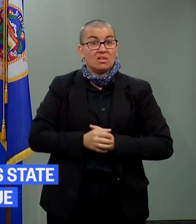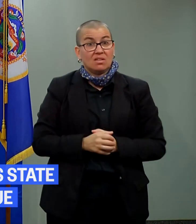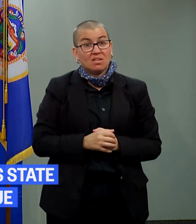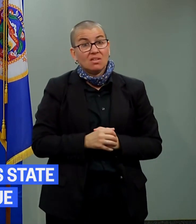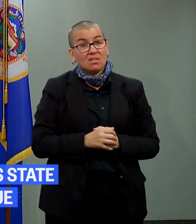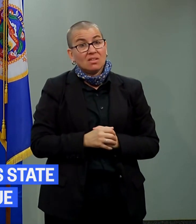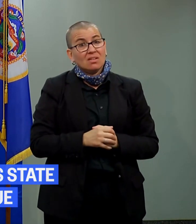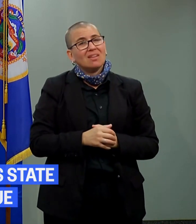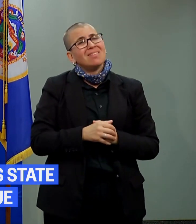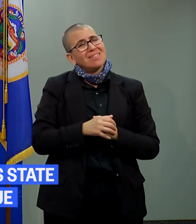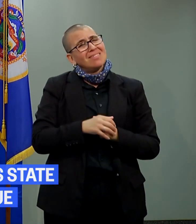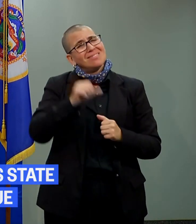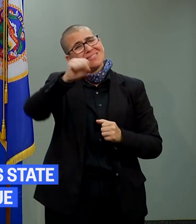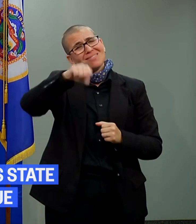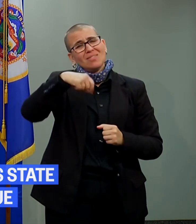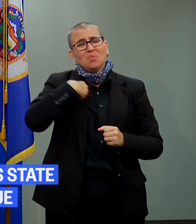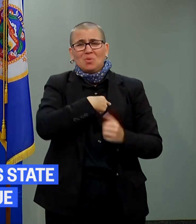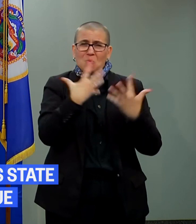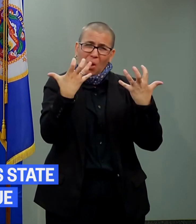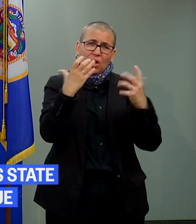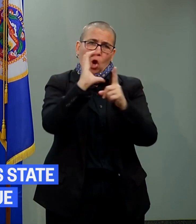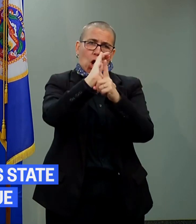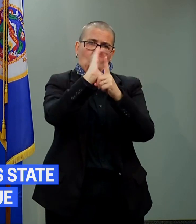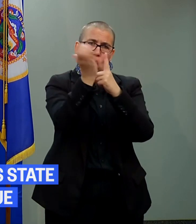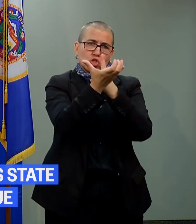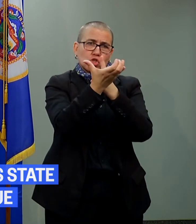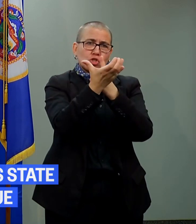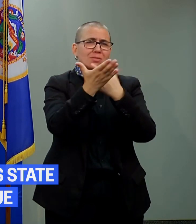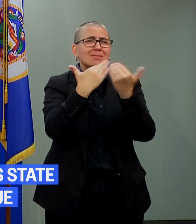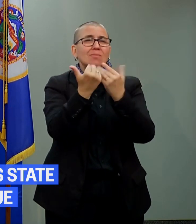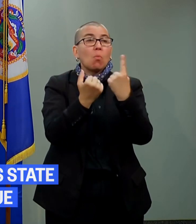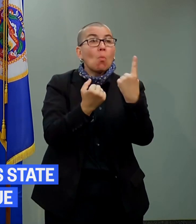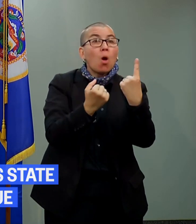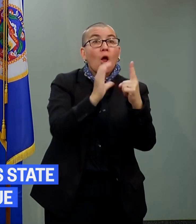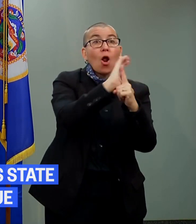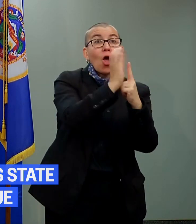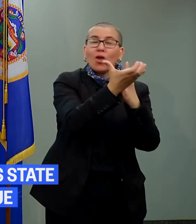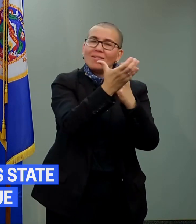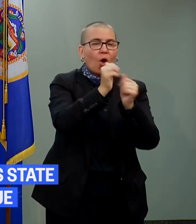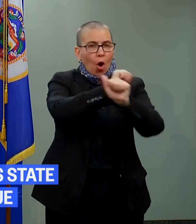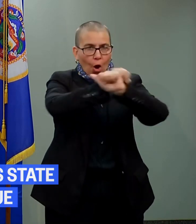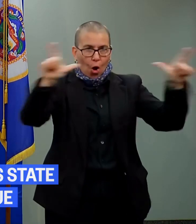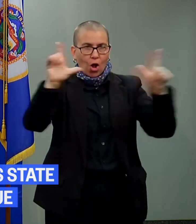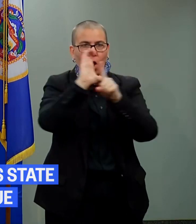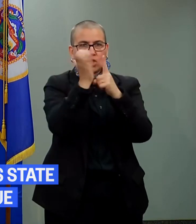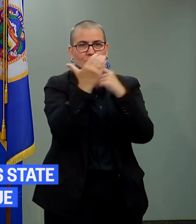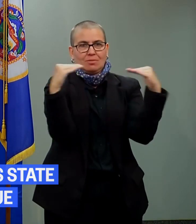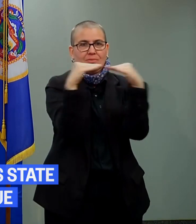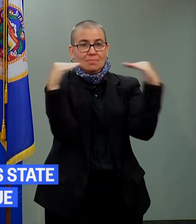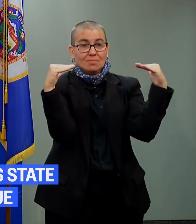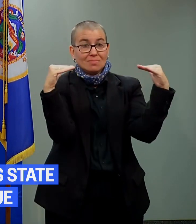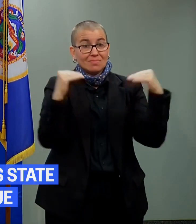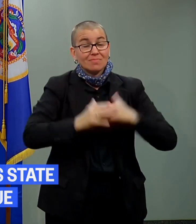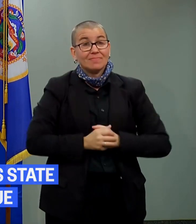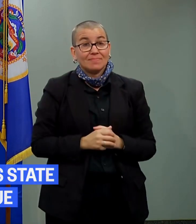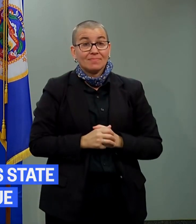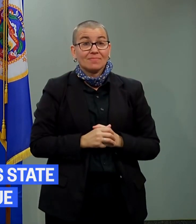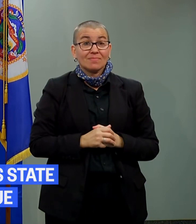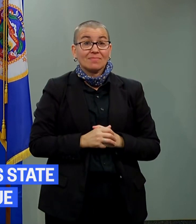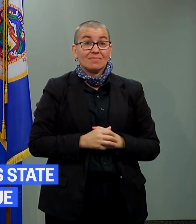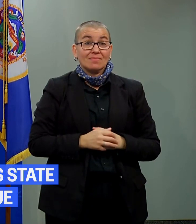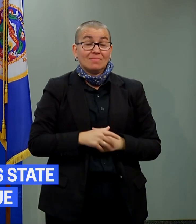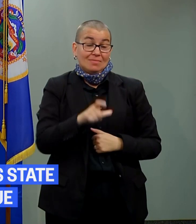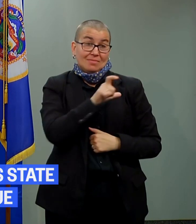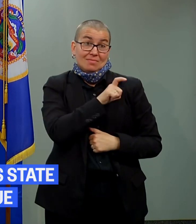and accountability. And so that's why I will once again say this. Those officers were out there under my direction, which